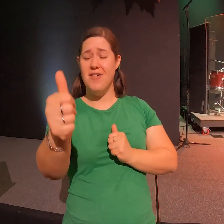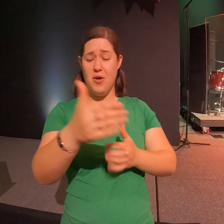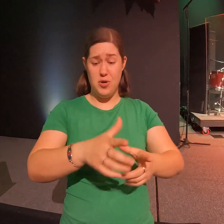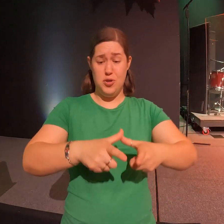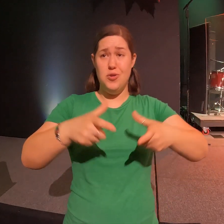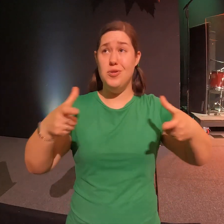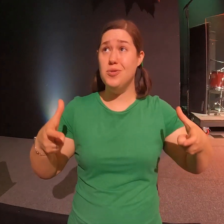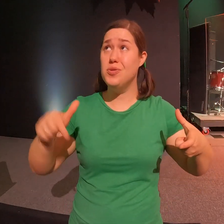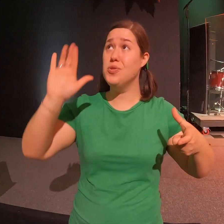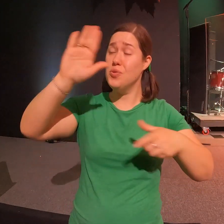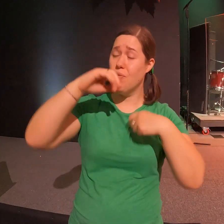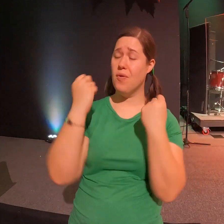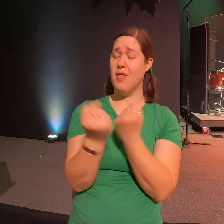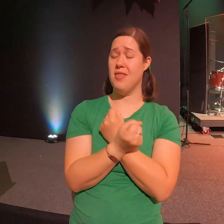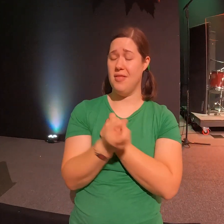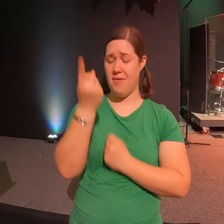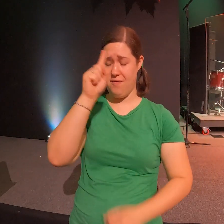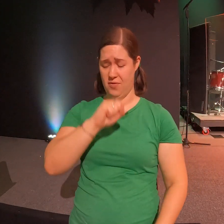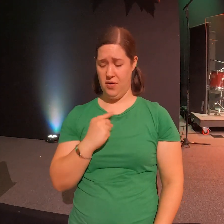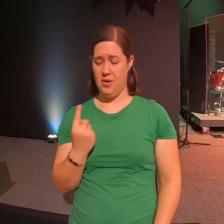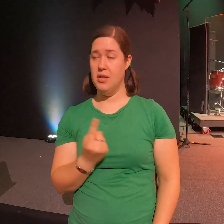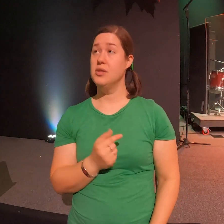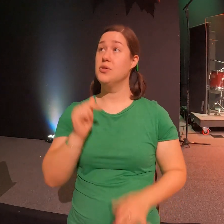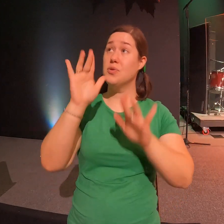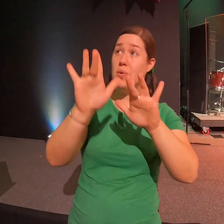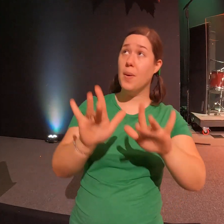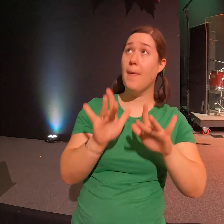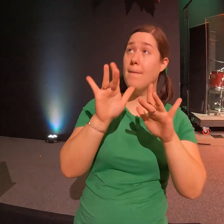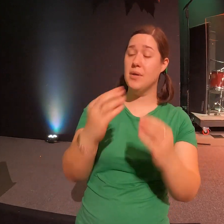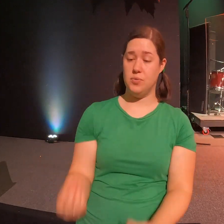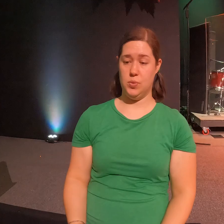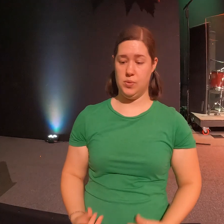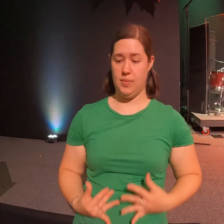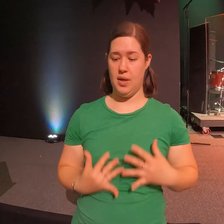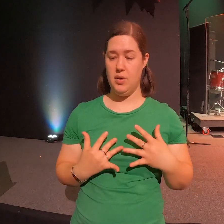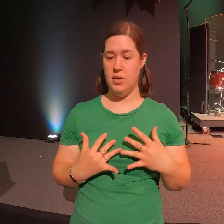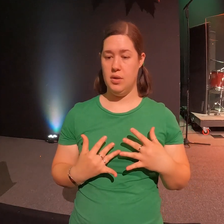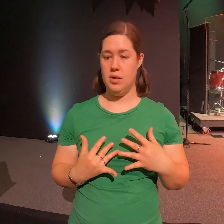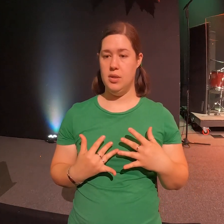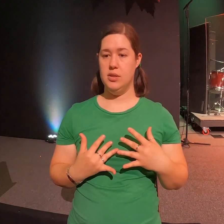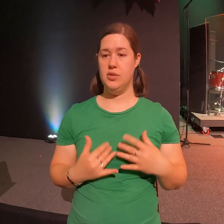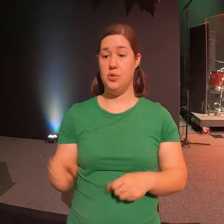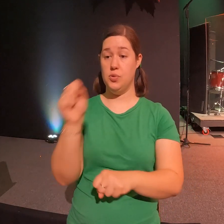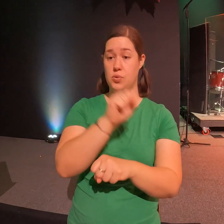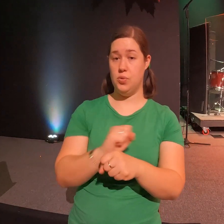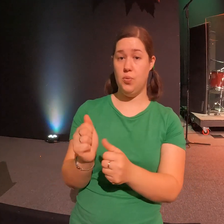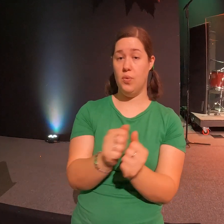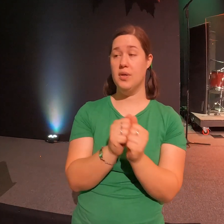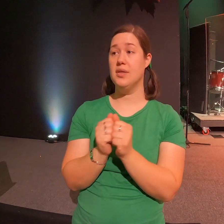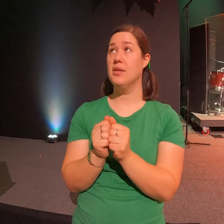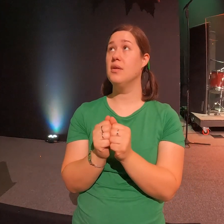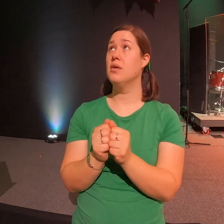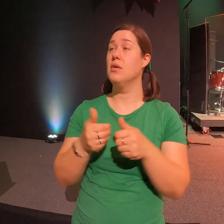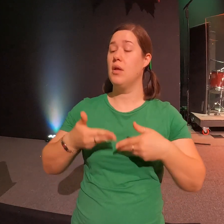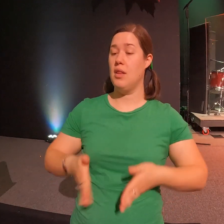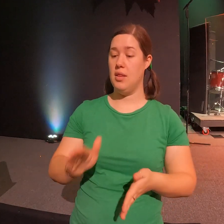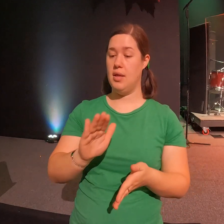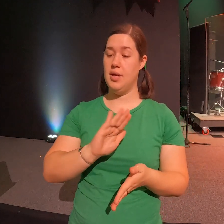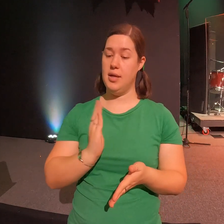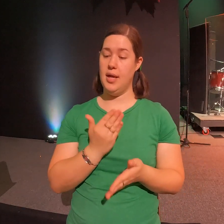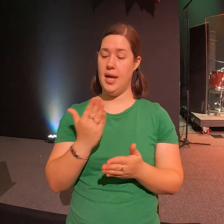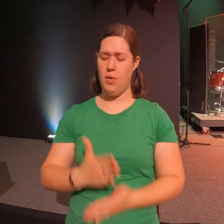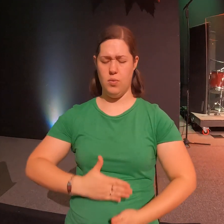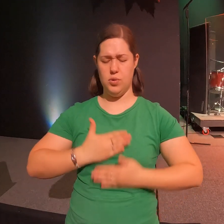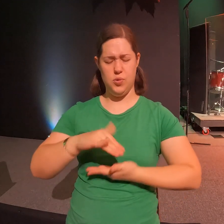with compassion and move us to be in full accord with one another. Make our joy complete so that it flows into the world.